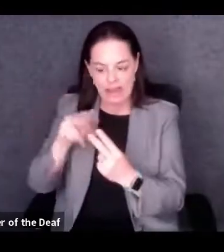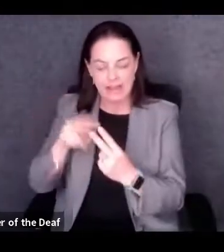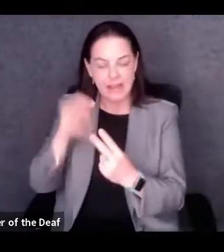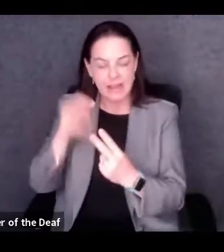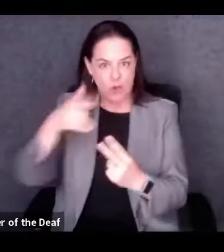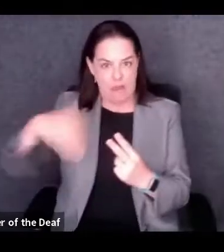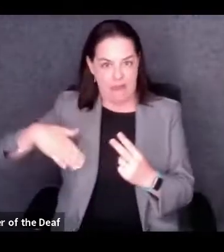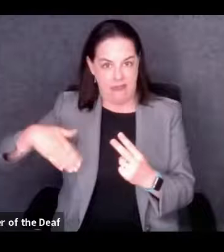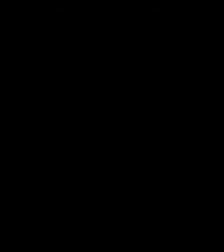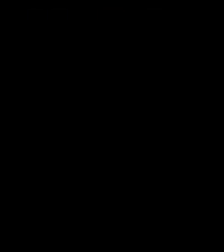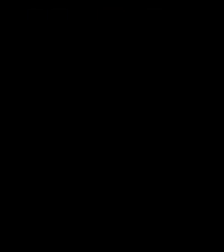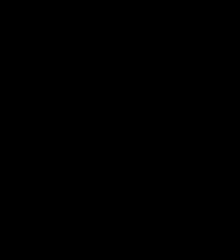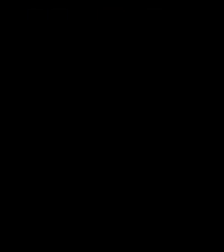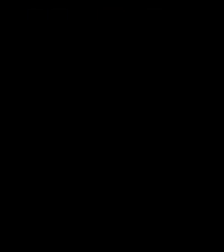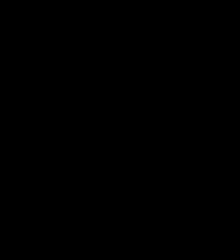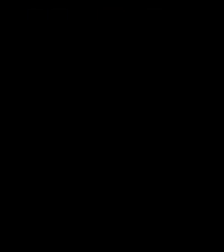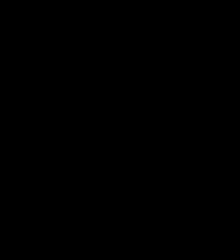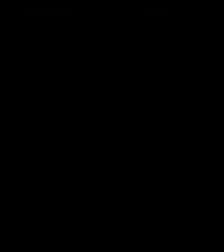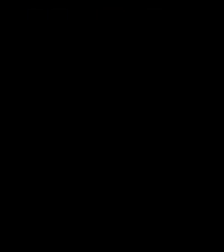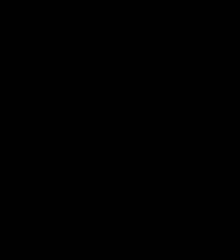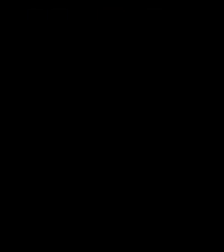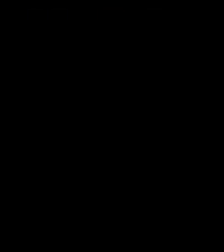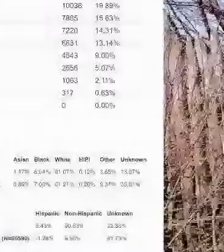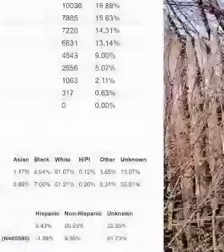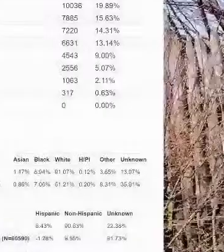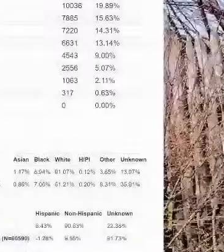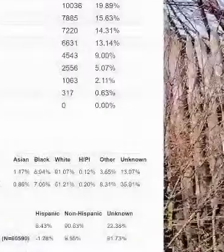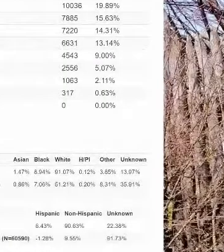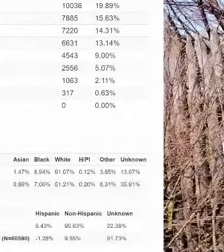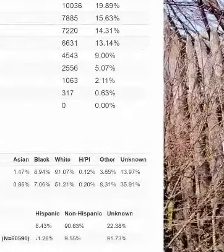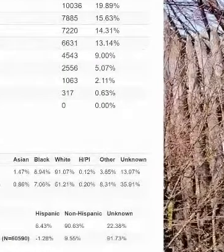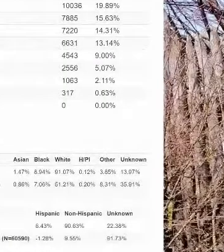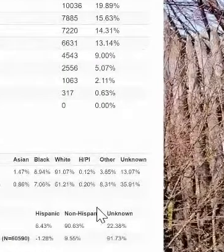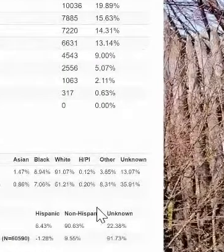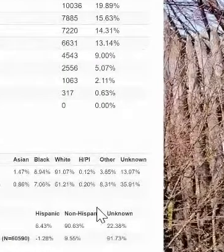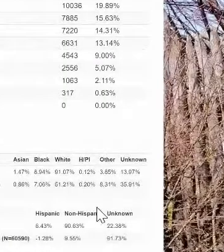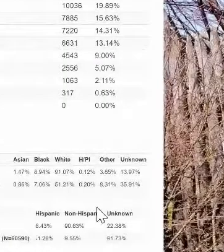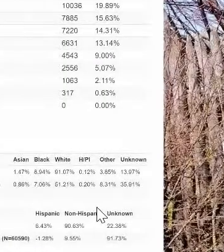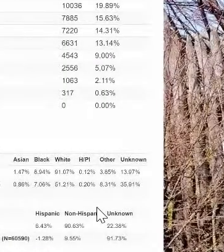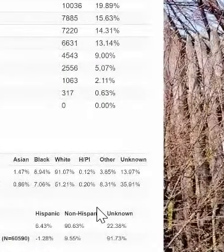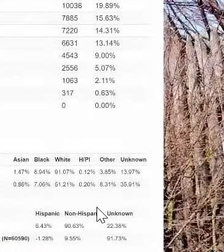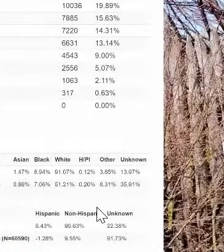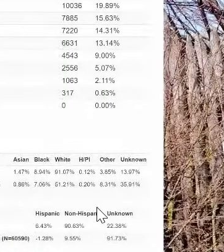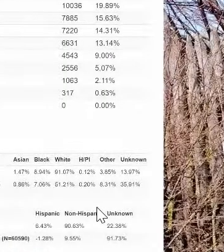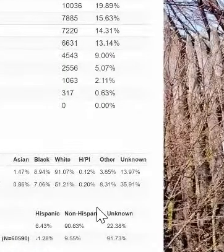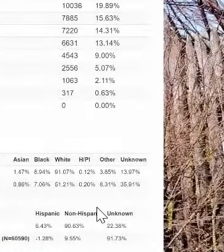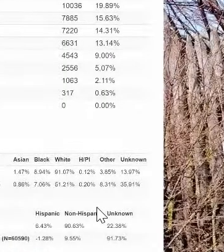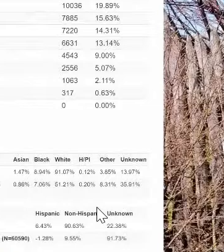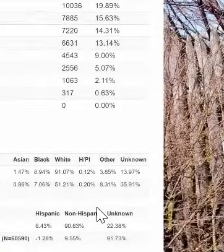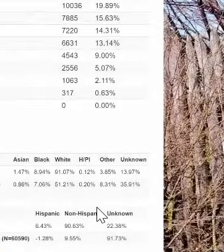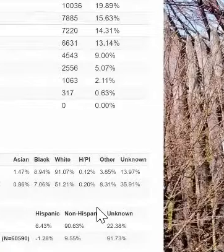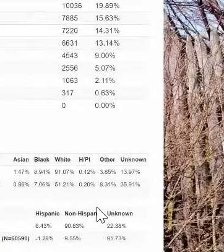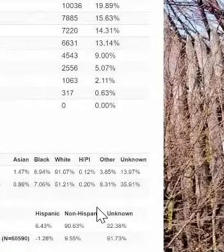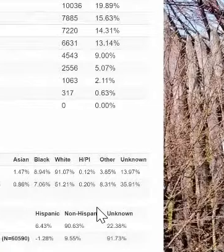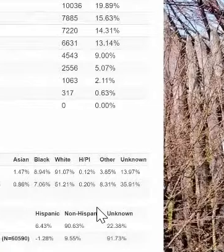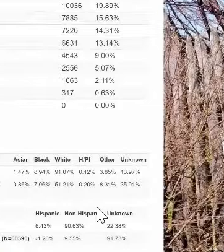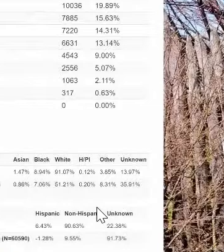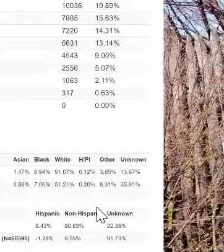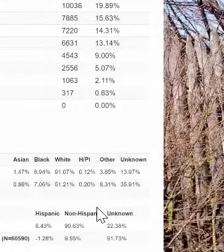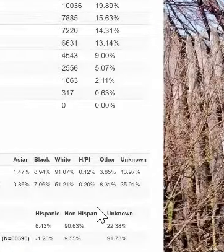into the local situation. As a reminder, all of this data, including our benchmarks, is available on our website